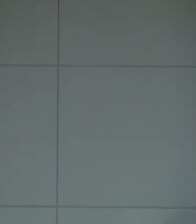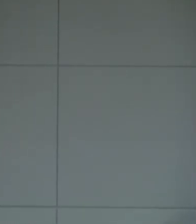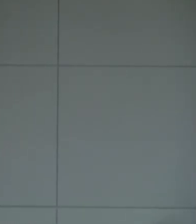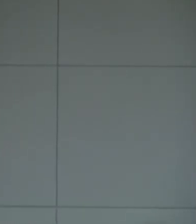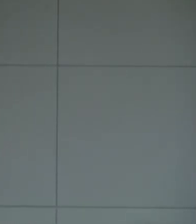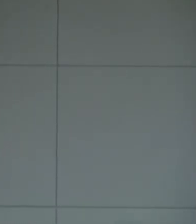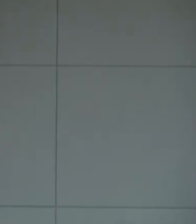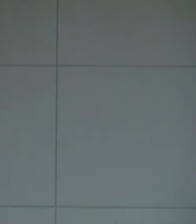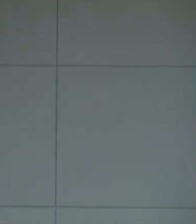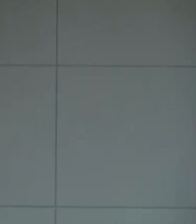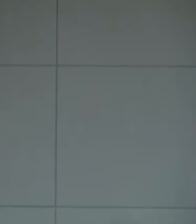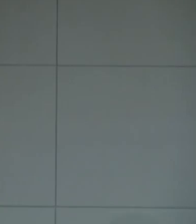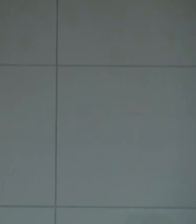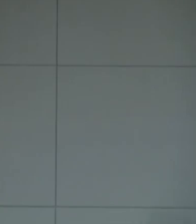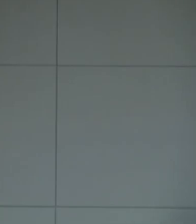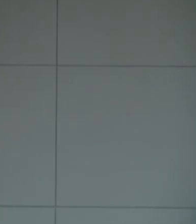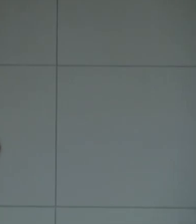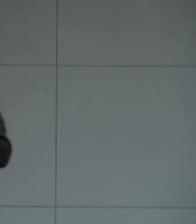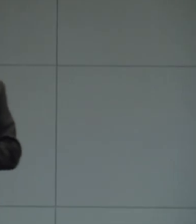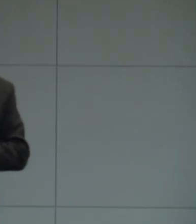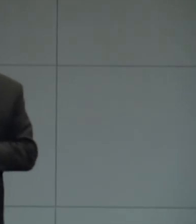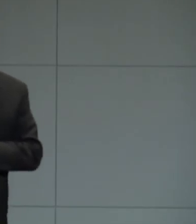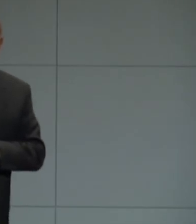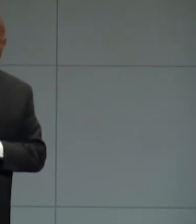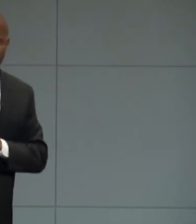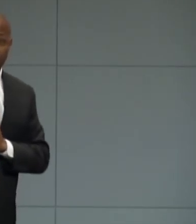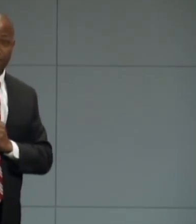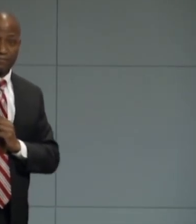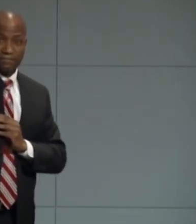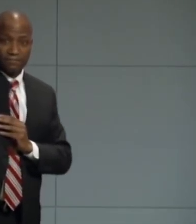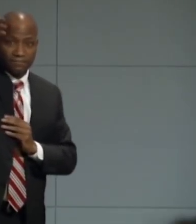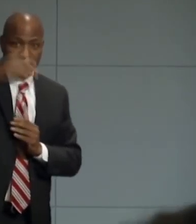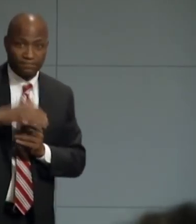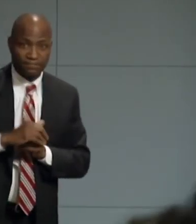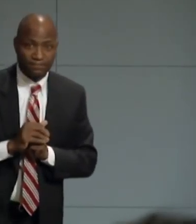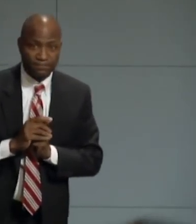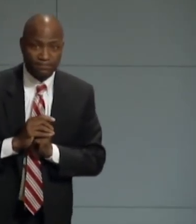members for their unfailing dedication and work for this event.